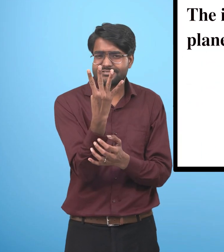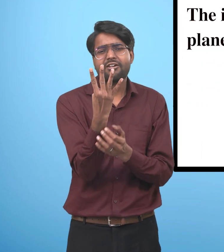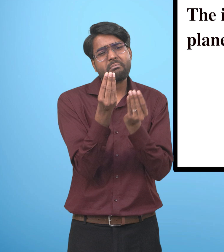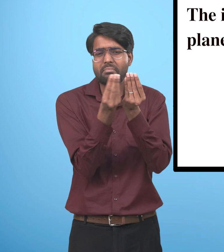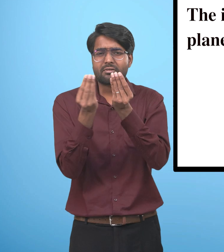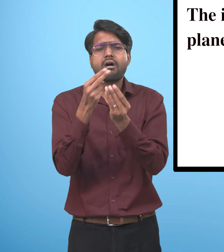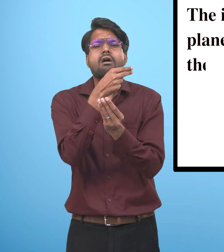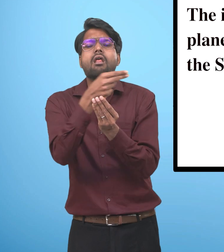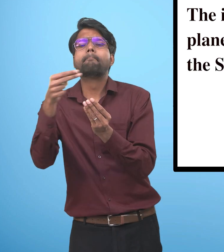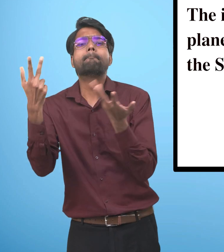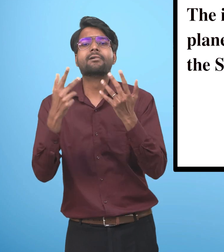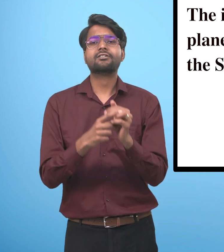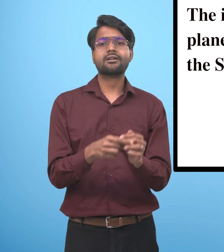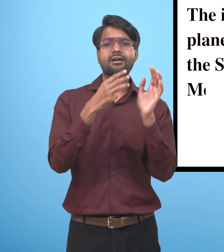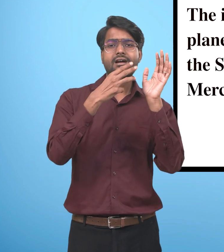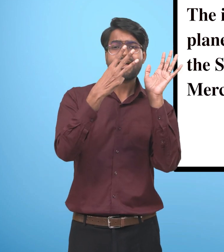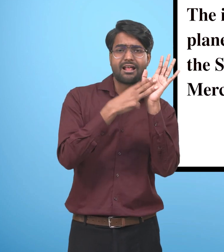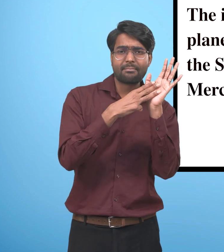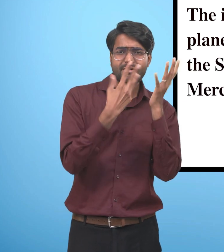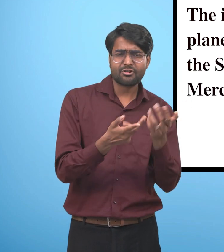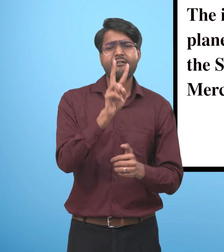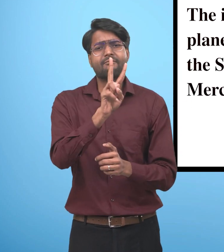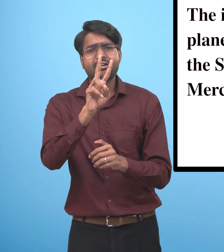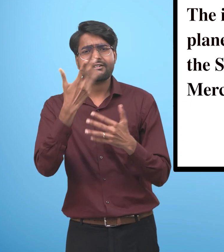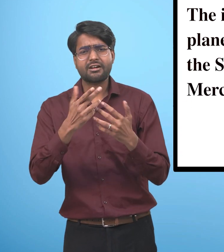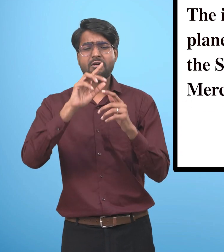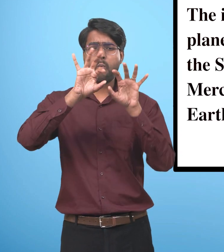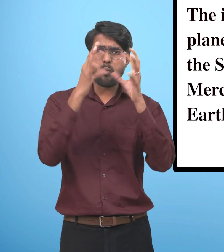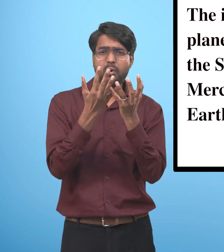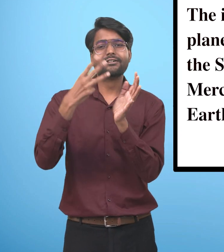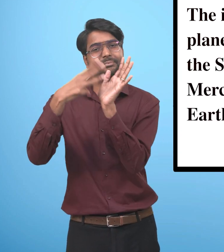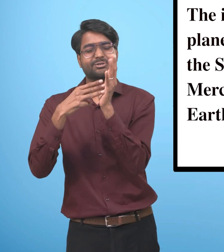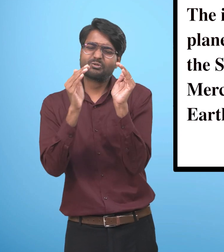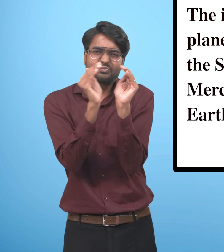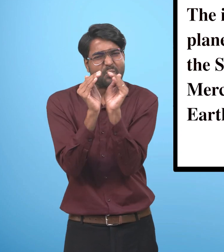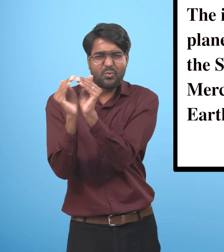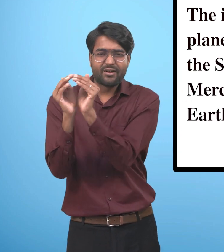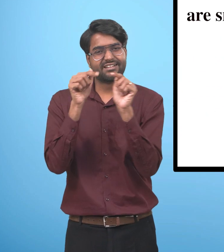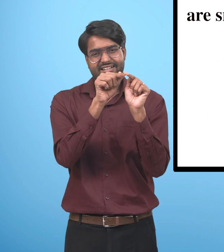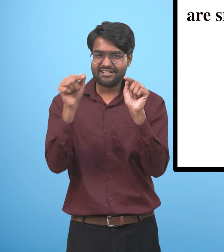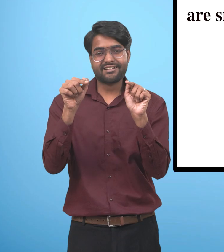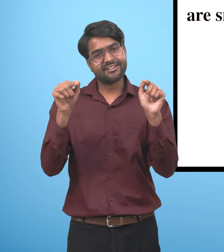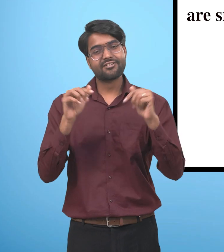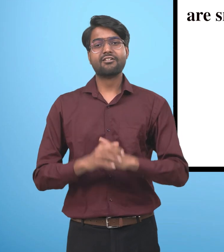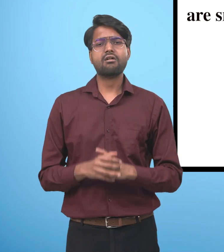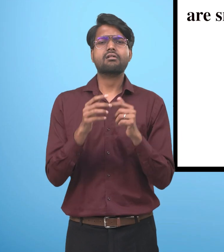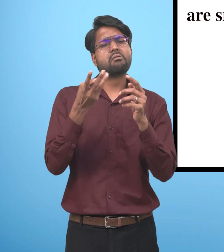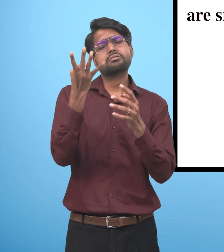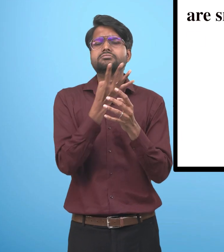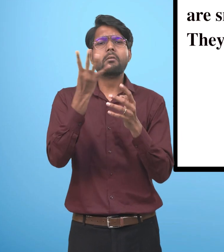planets nearest to the sun are Mercury, Venus, Earth, and Mars, are smaller in size.